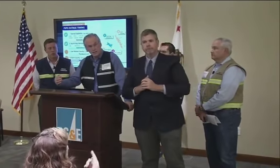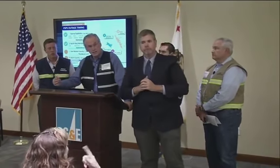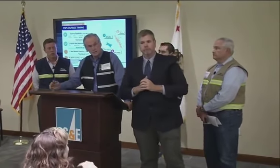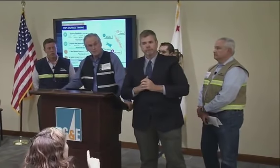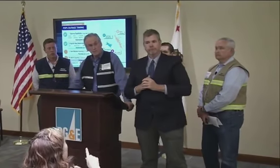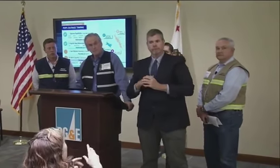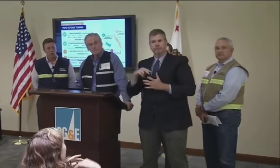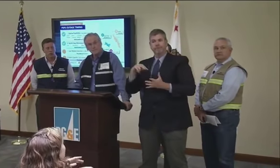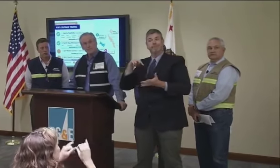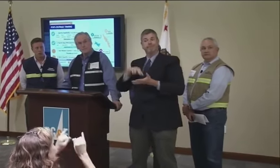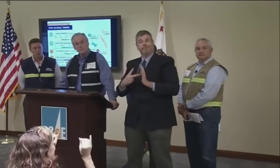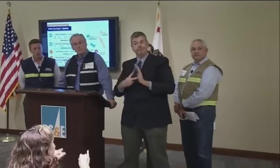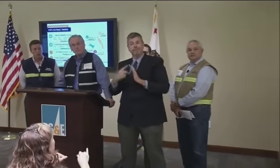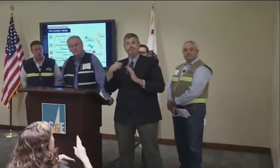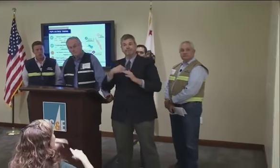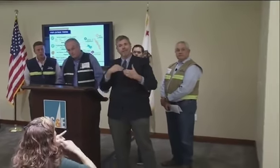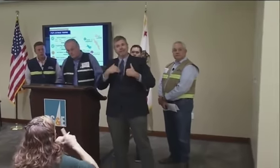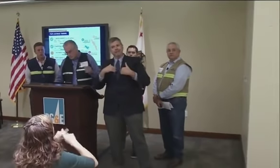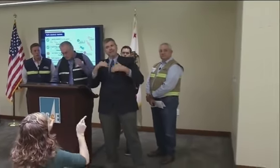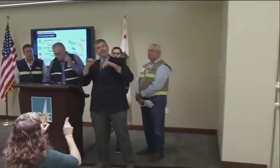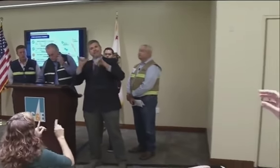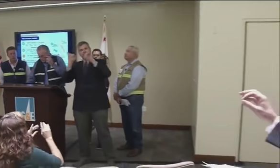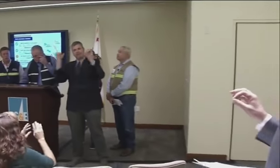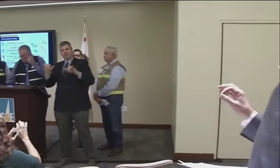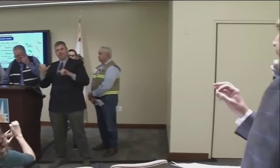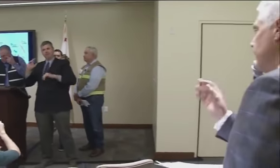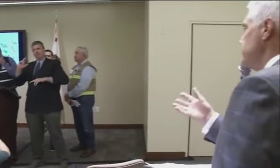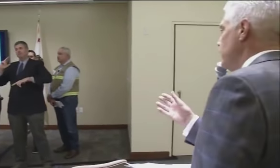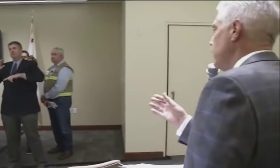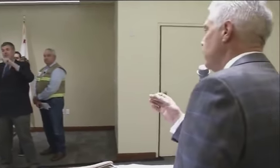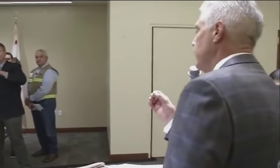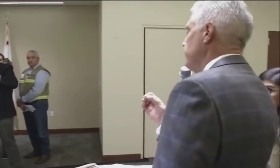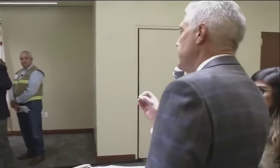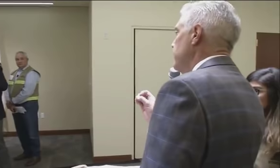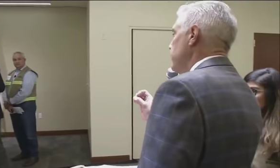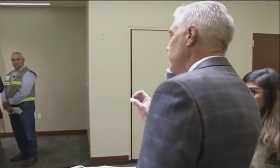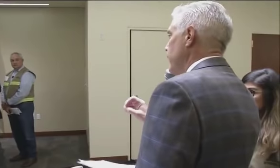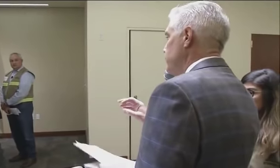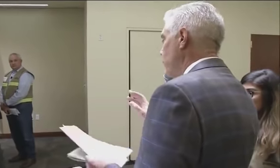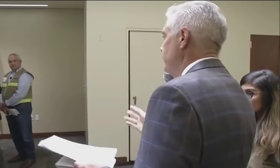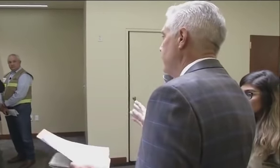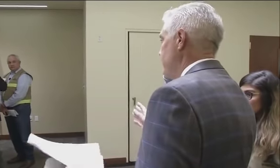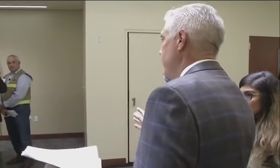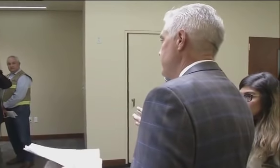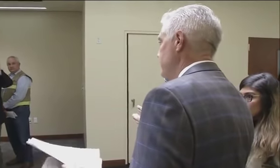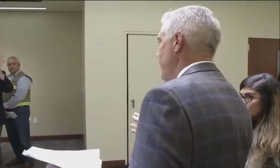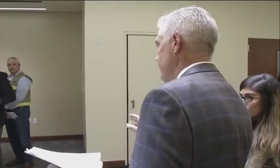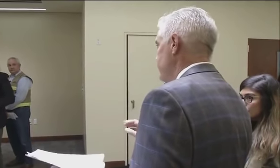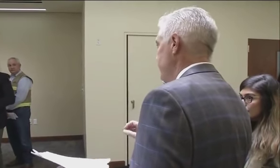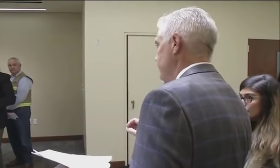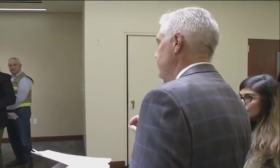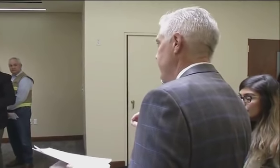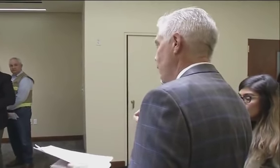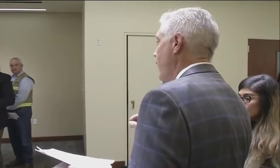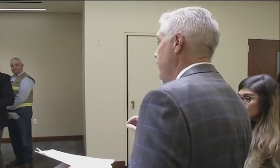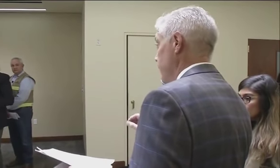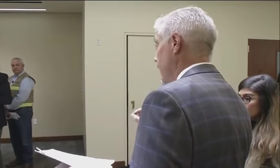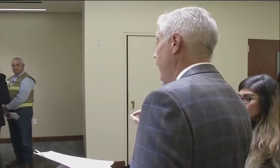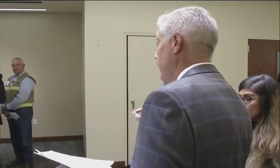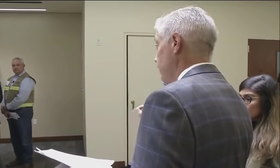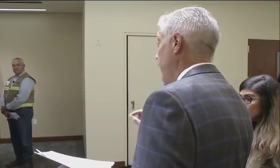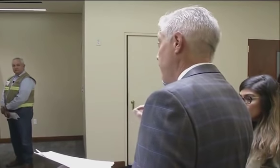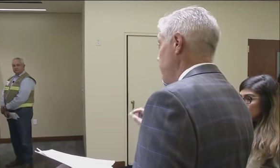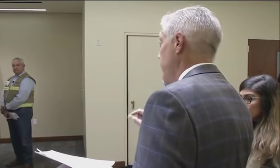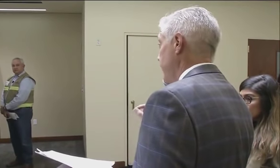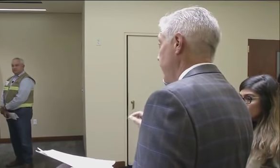different climate. I totally hear you. My last follow-up here is that, I mean, as you know, we've got 25,000 miles of wire